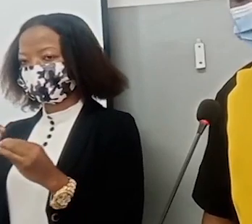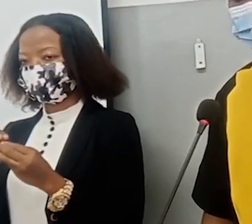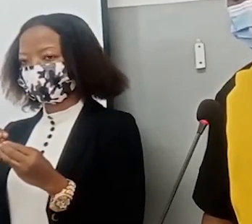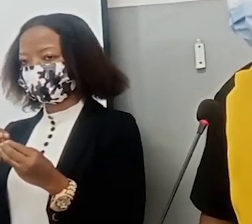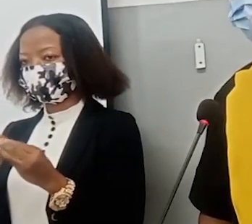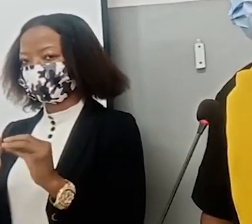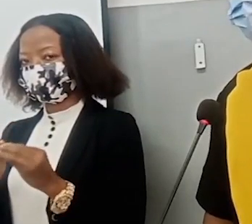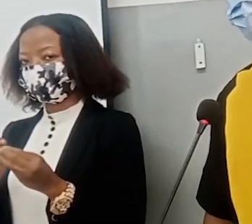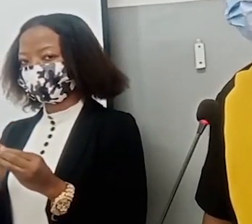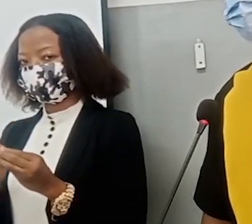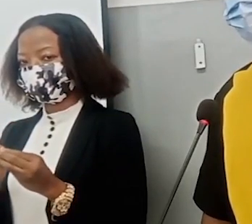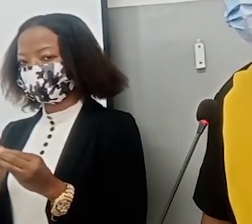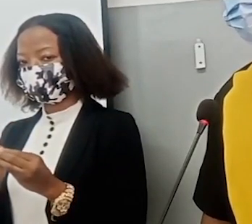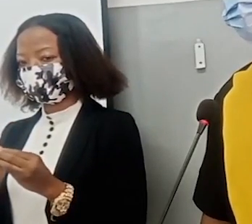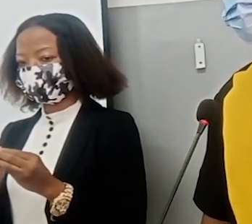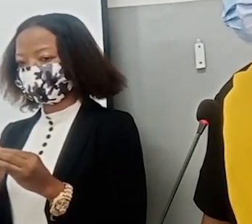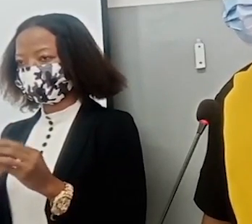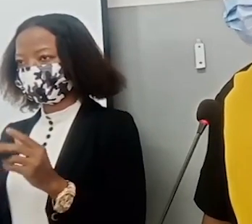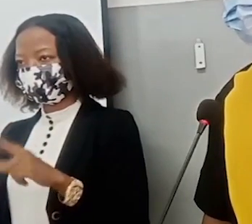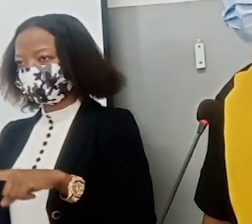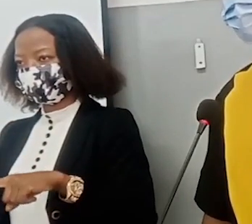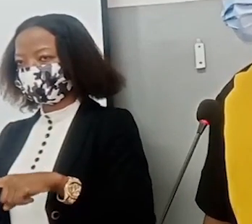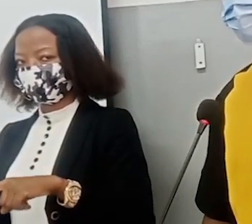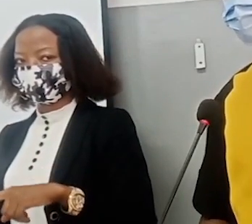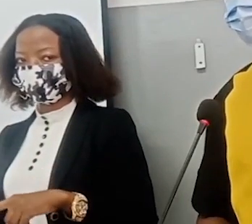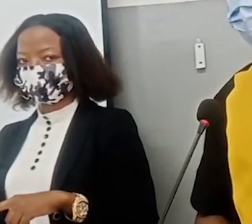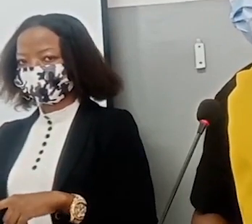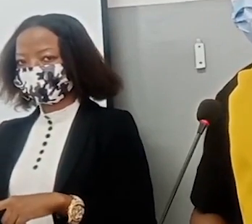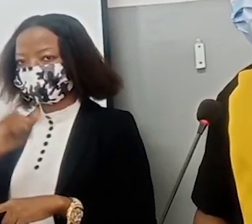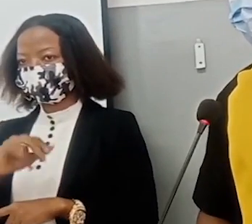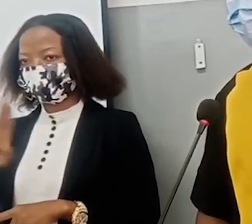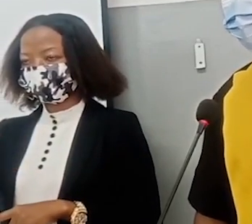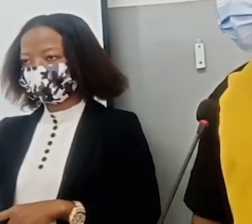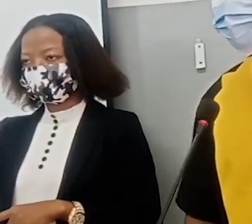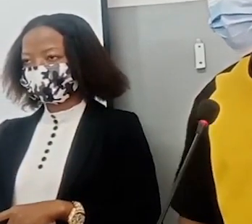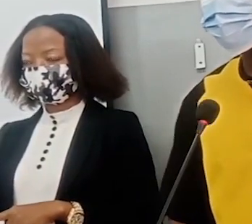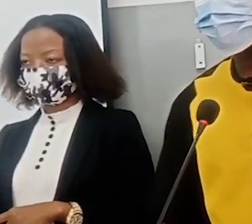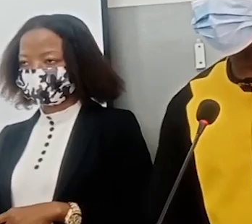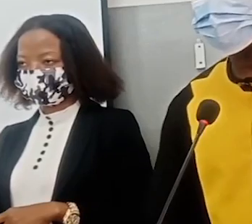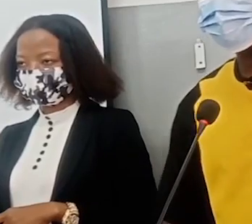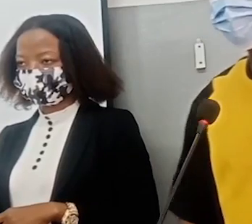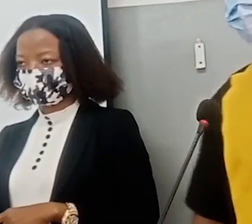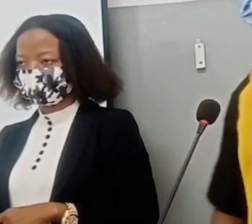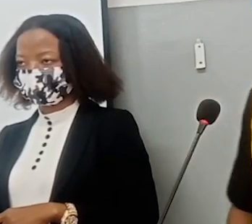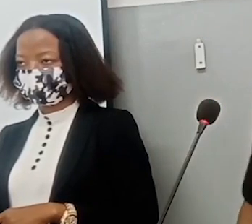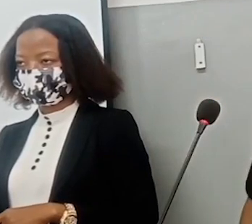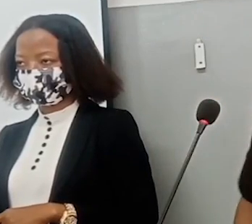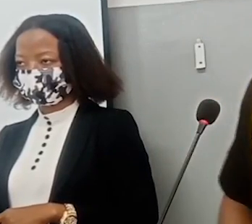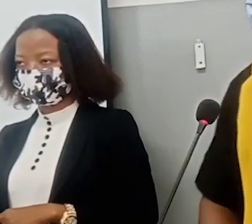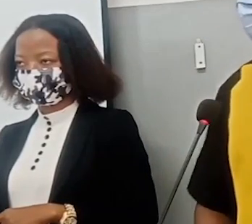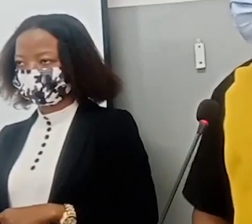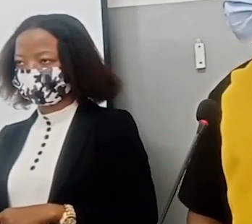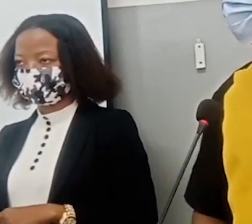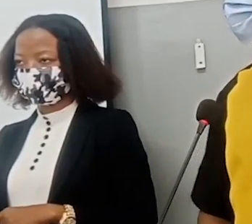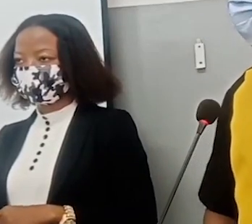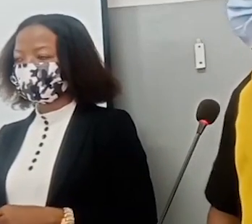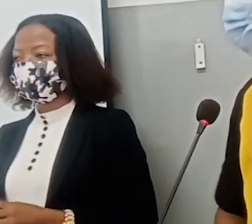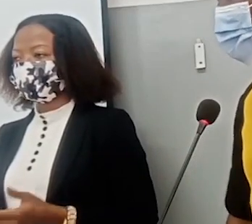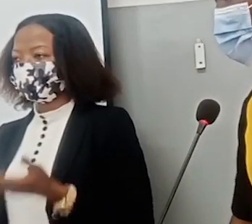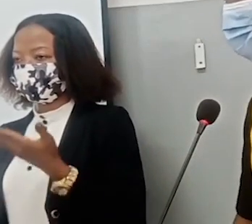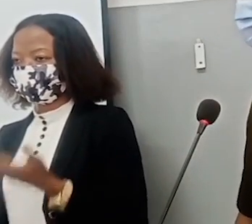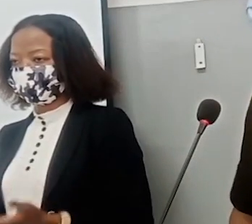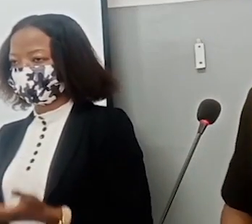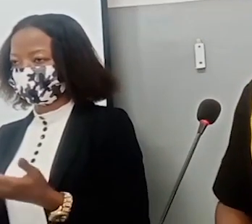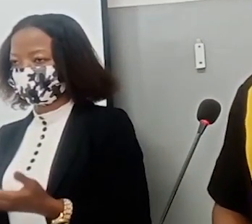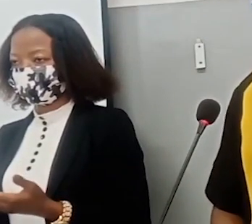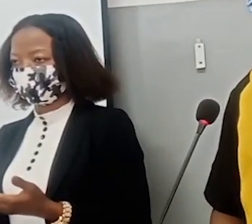travel to the United Kingdom from Sierra Leone unless you are a British or an